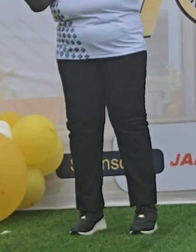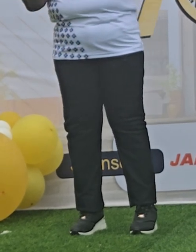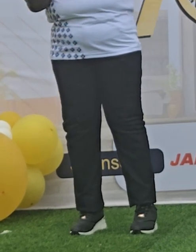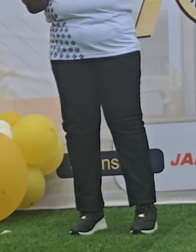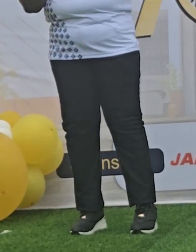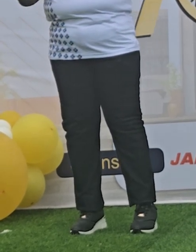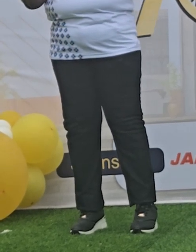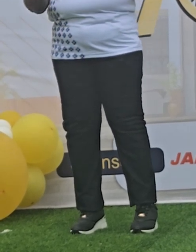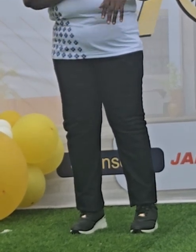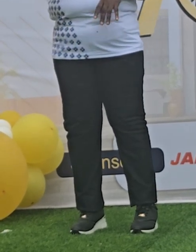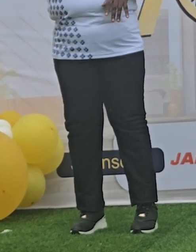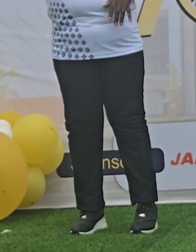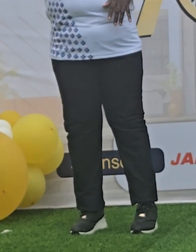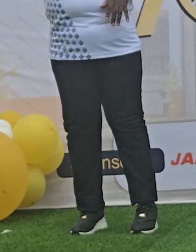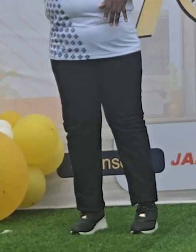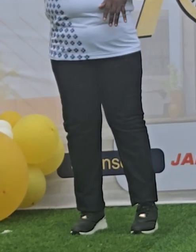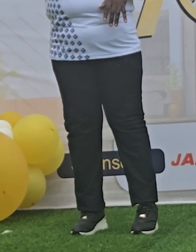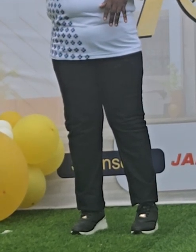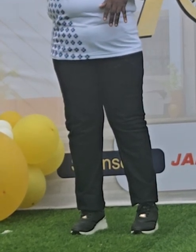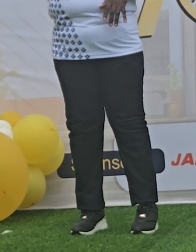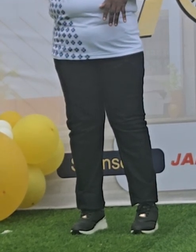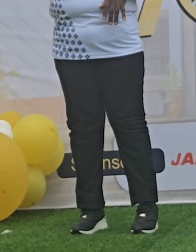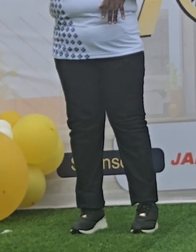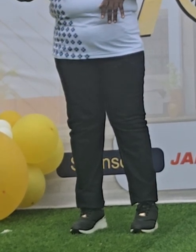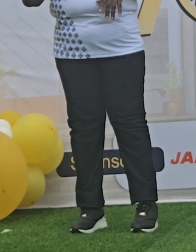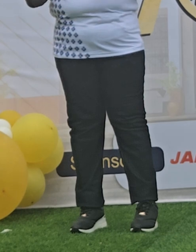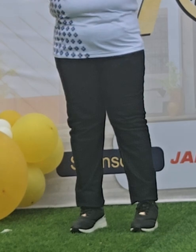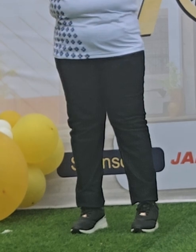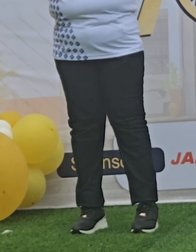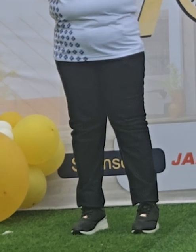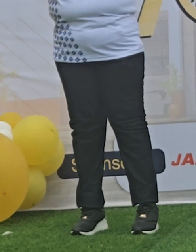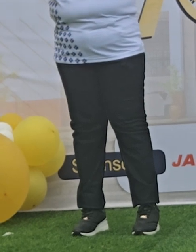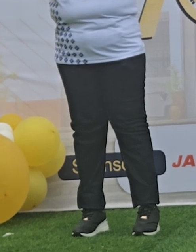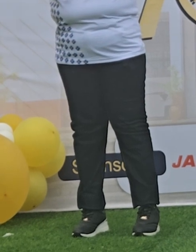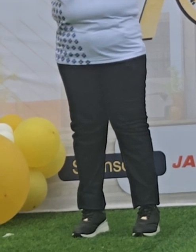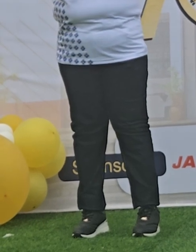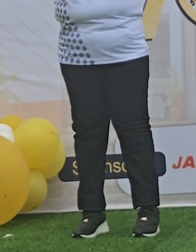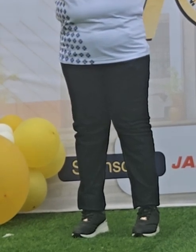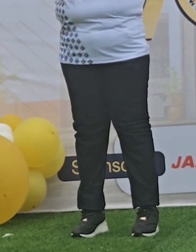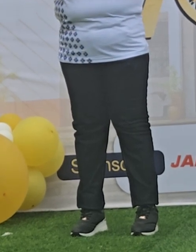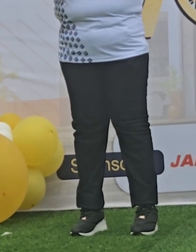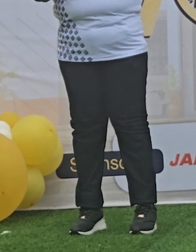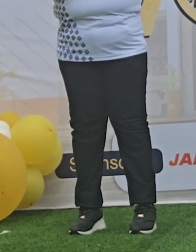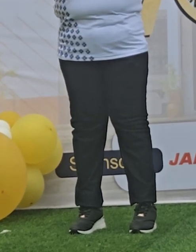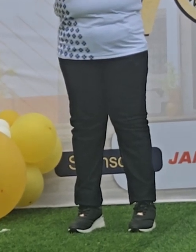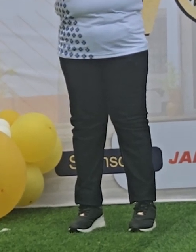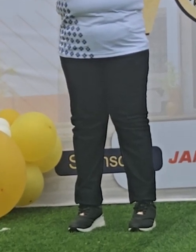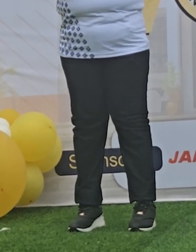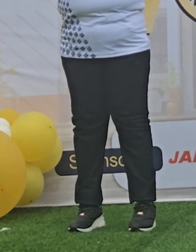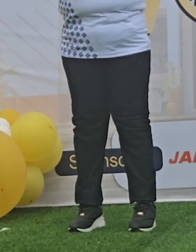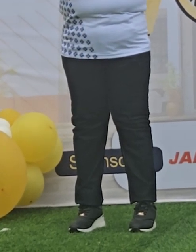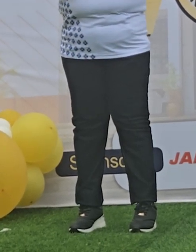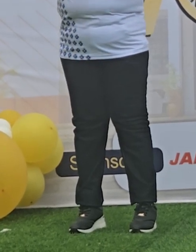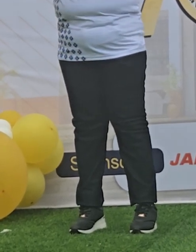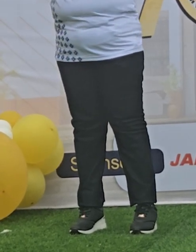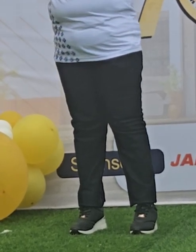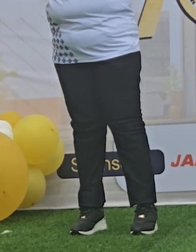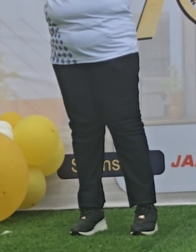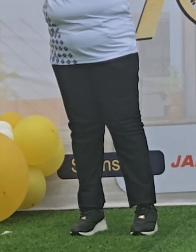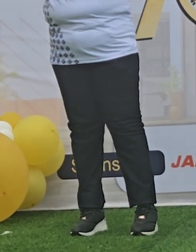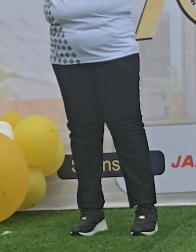And then they went back to their respective universities, mostly in the UK and US.